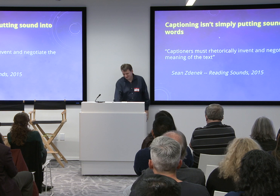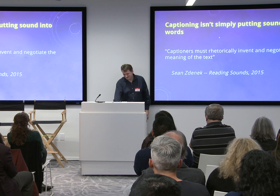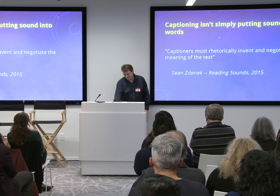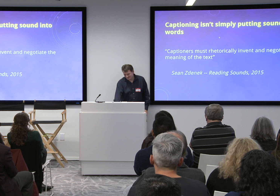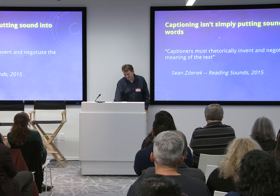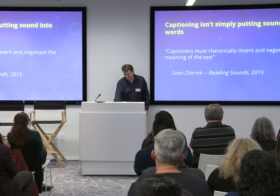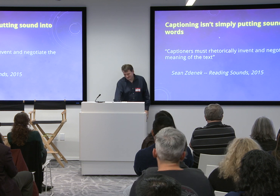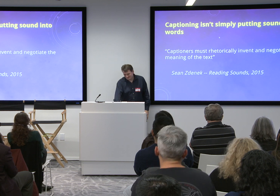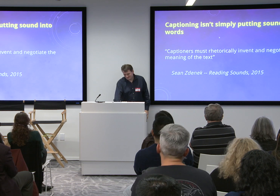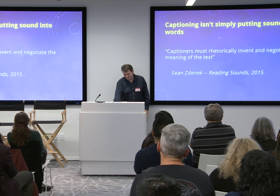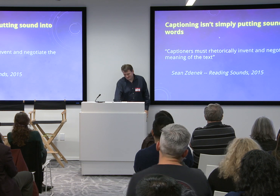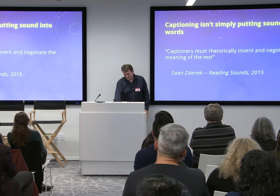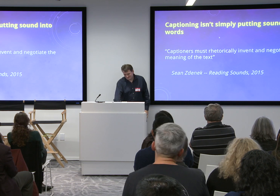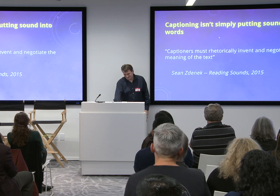this difference is so important.